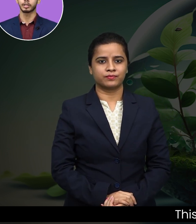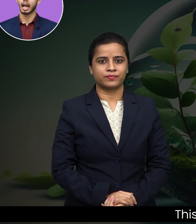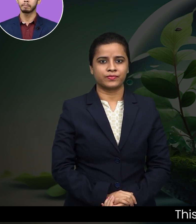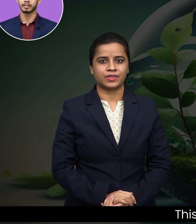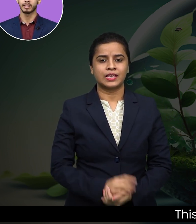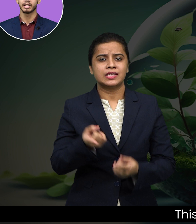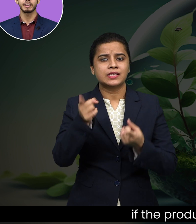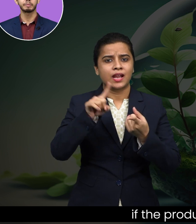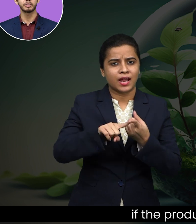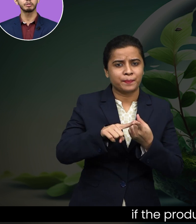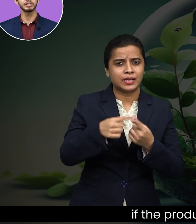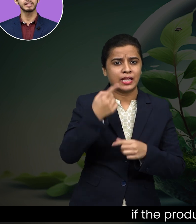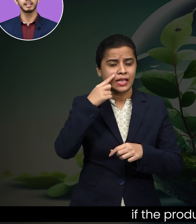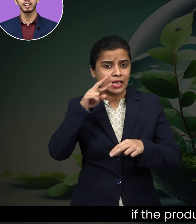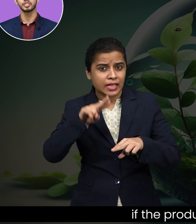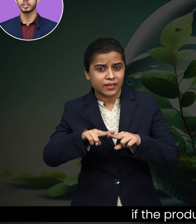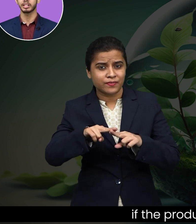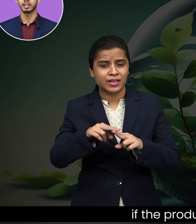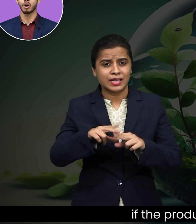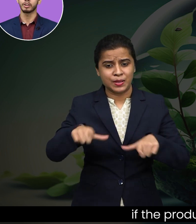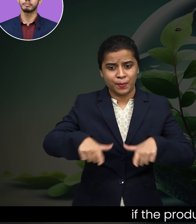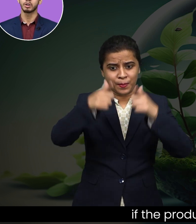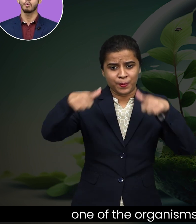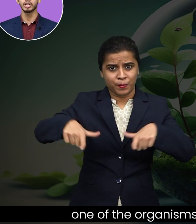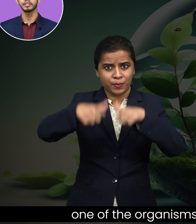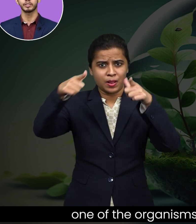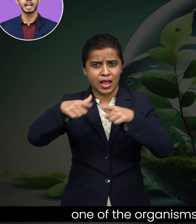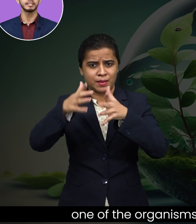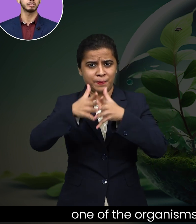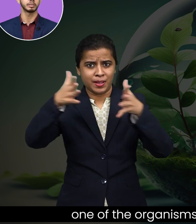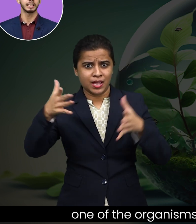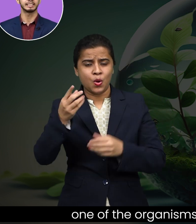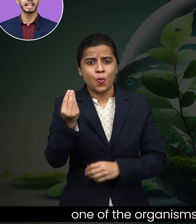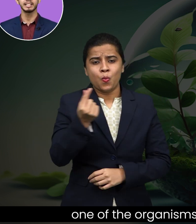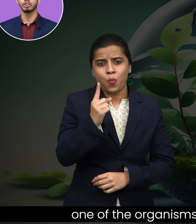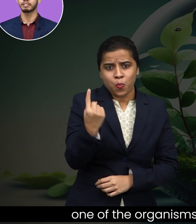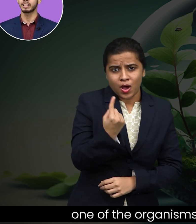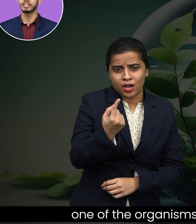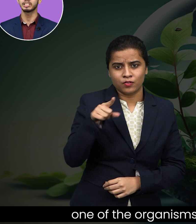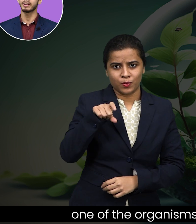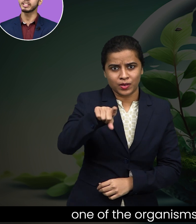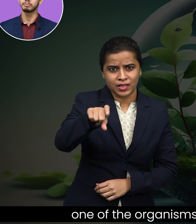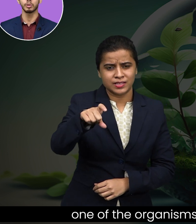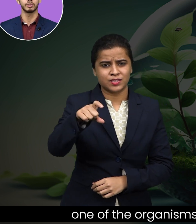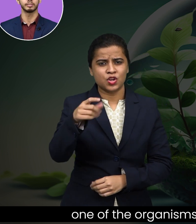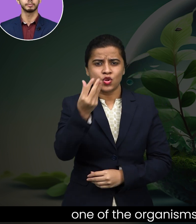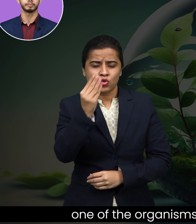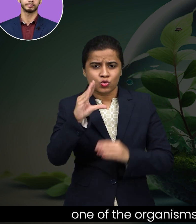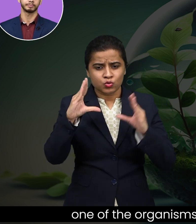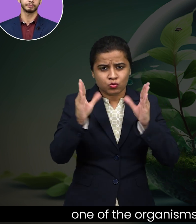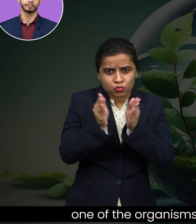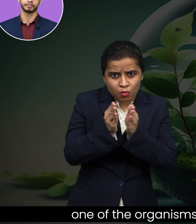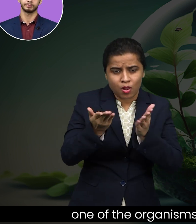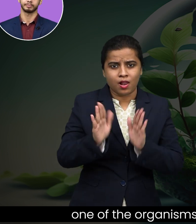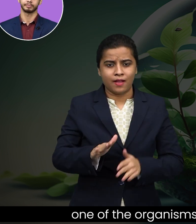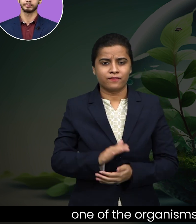This could happen if the producer is a large tree or if one of the organisms is any trophic level is very small.